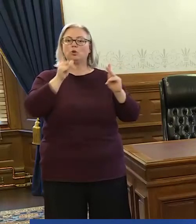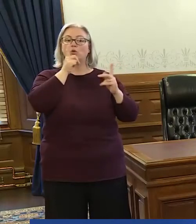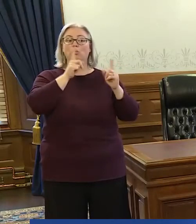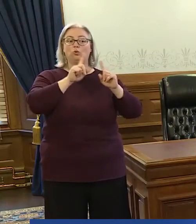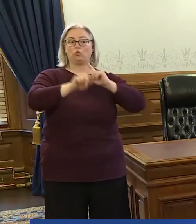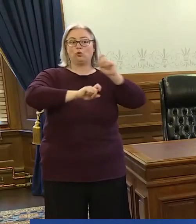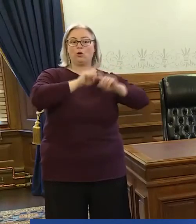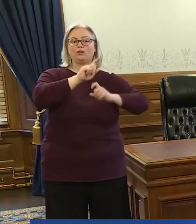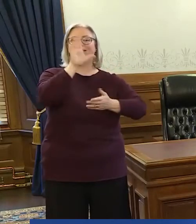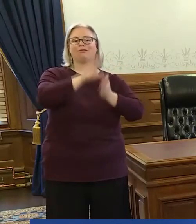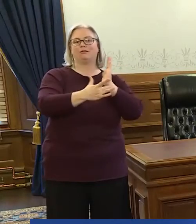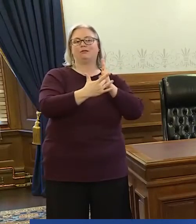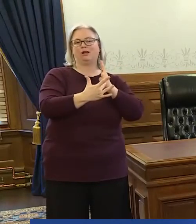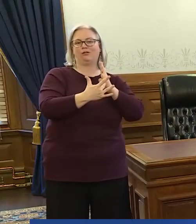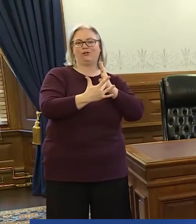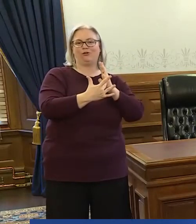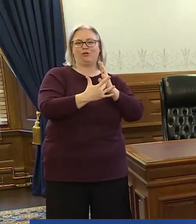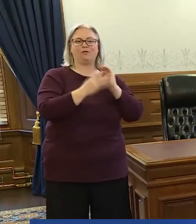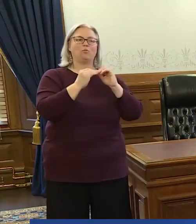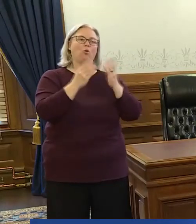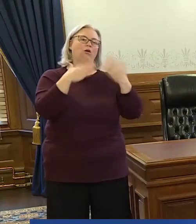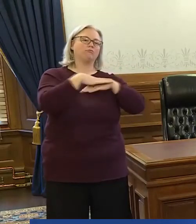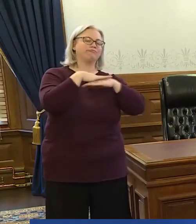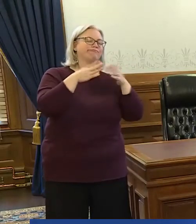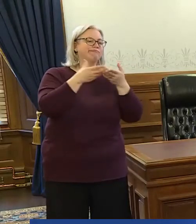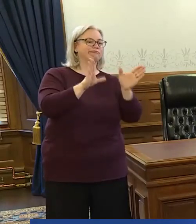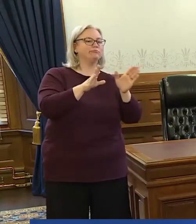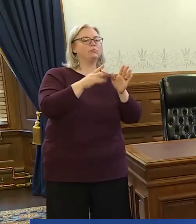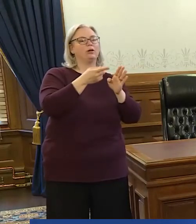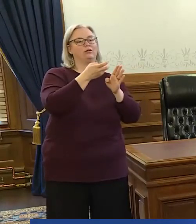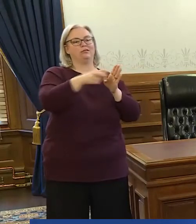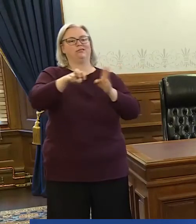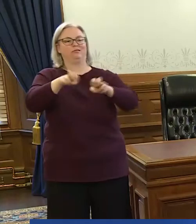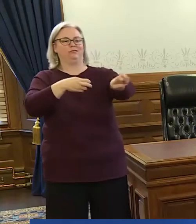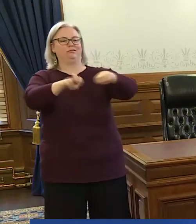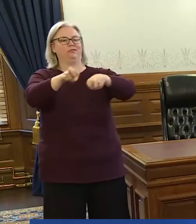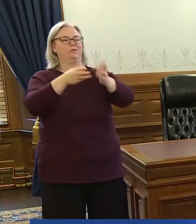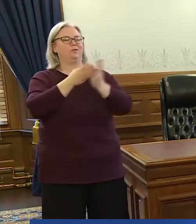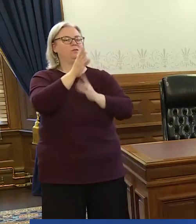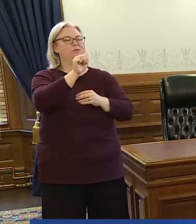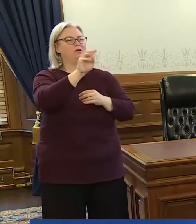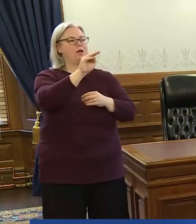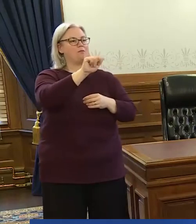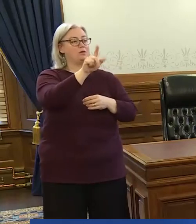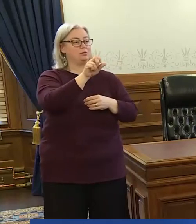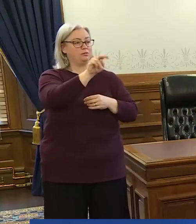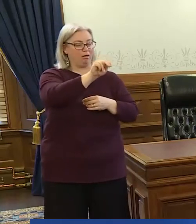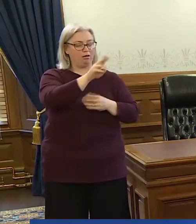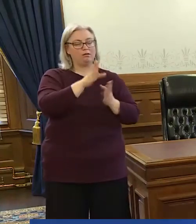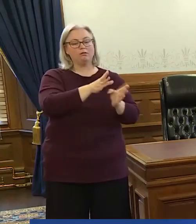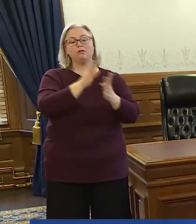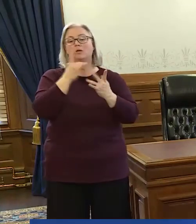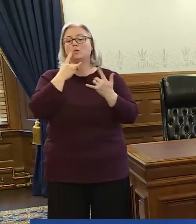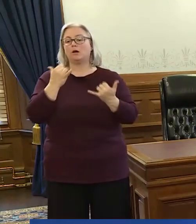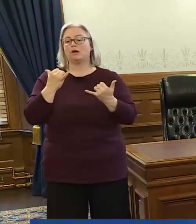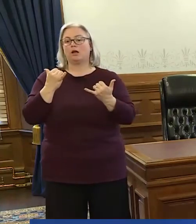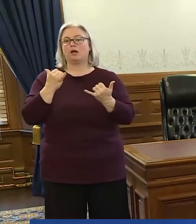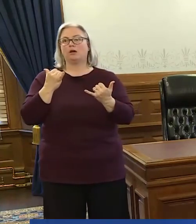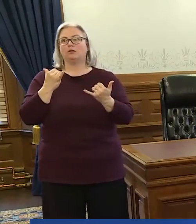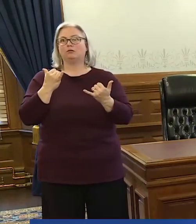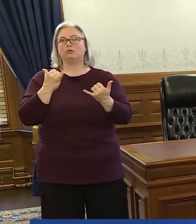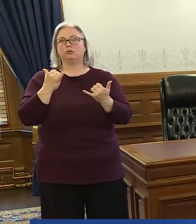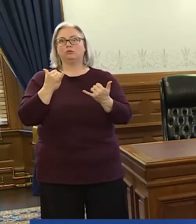questions that are less technical are being routed through that. And then right now, because you do